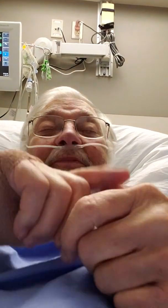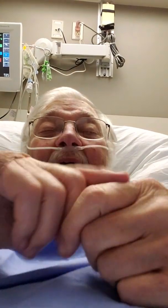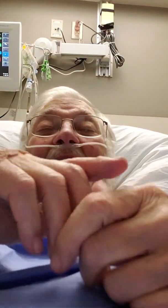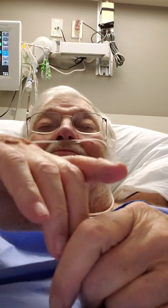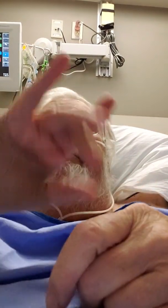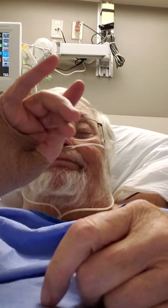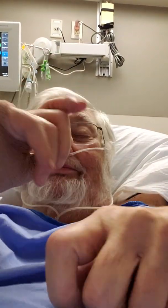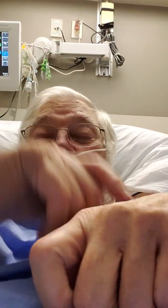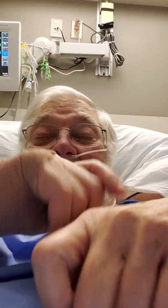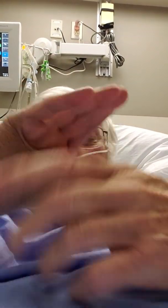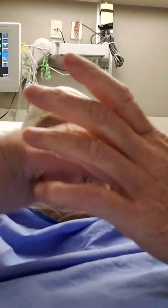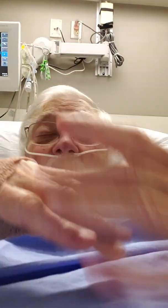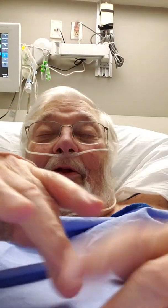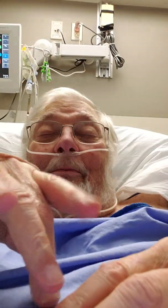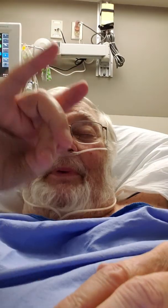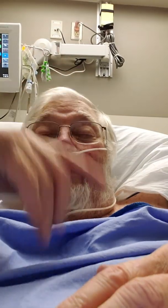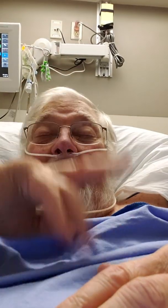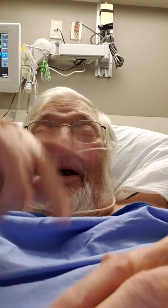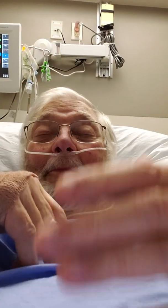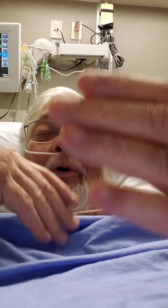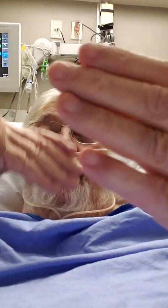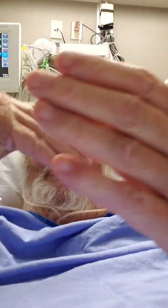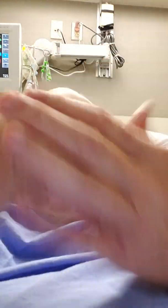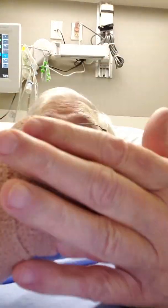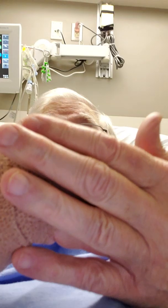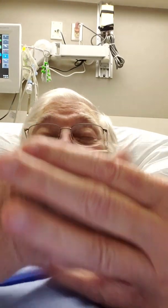Then Don Taylor picked me up.